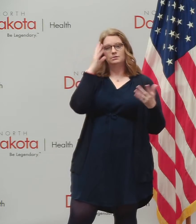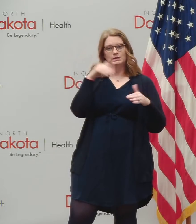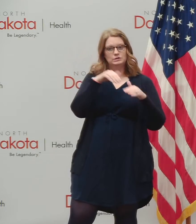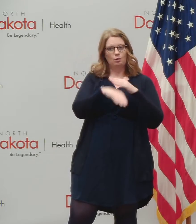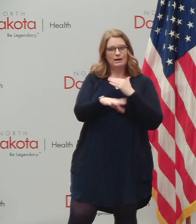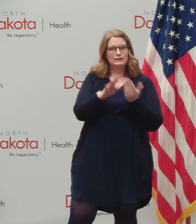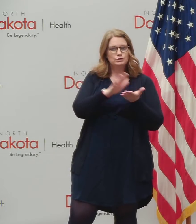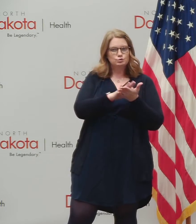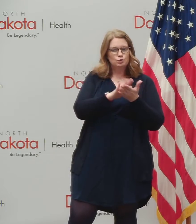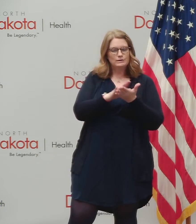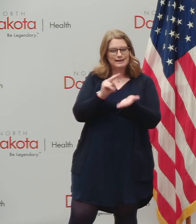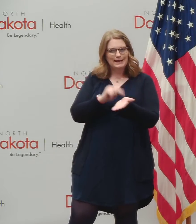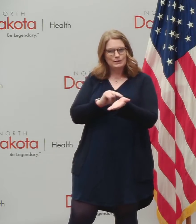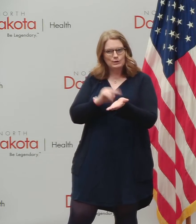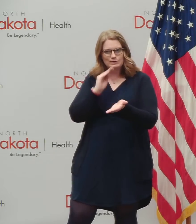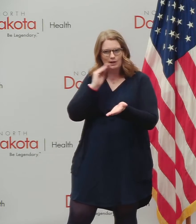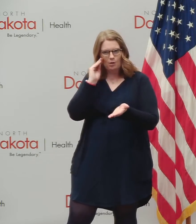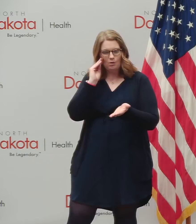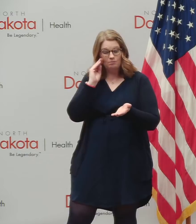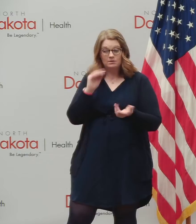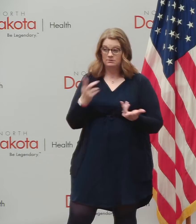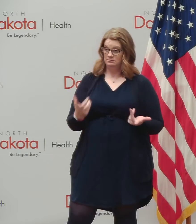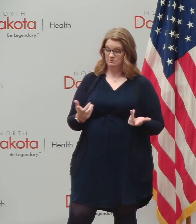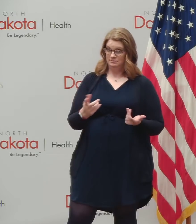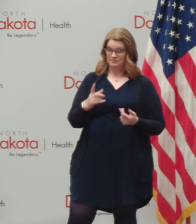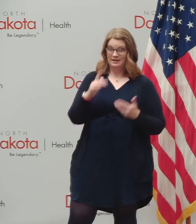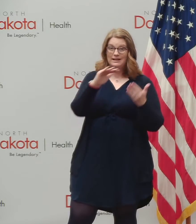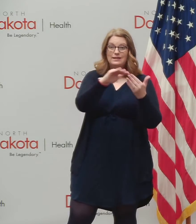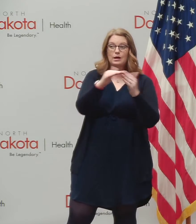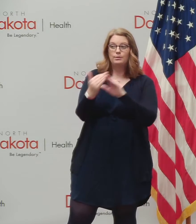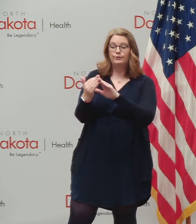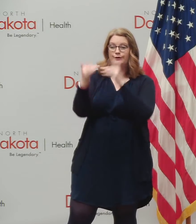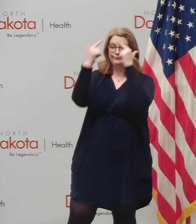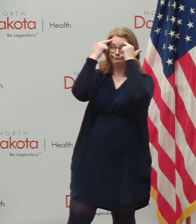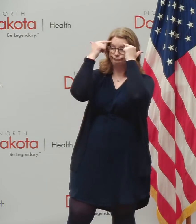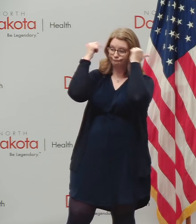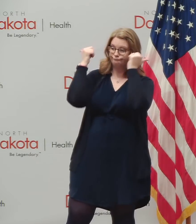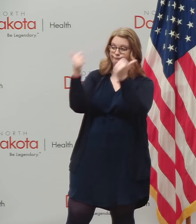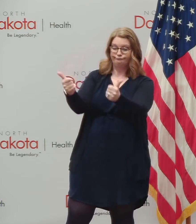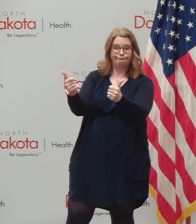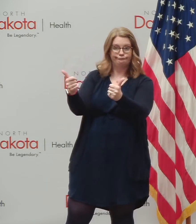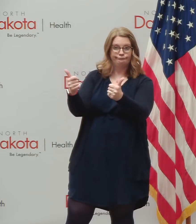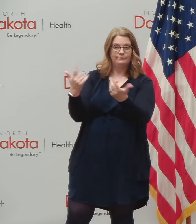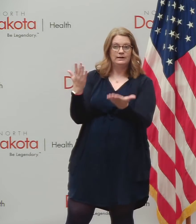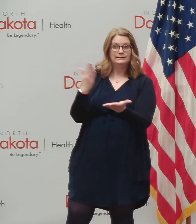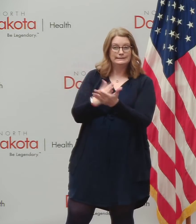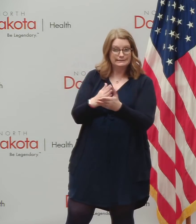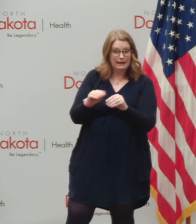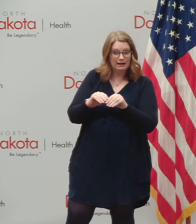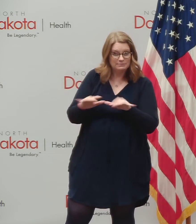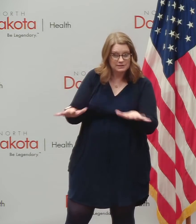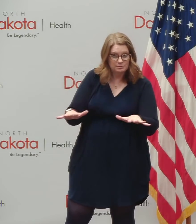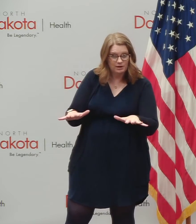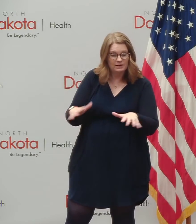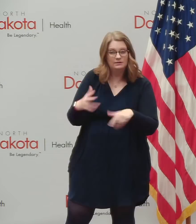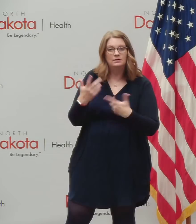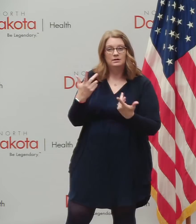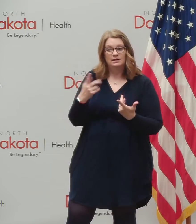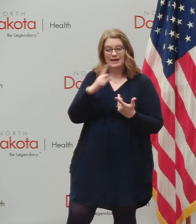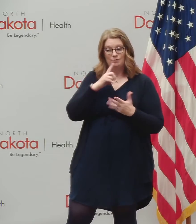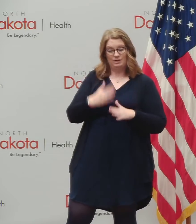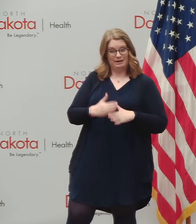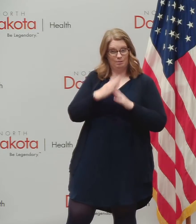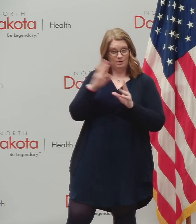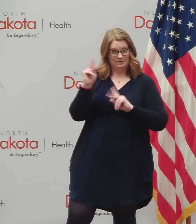schools and nursing homes. She said it's up to the community now to follow these mitigations so we can stop the spread and further protect